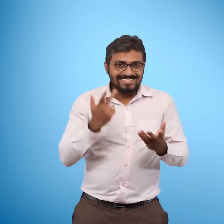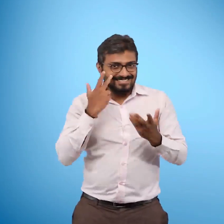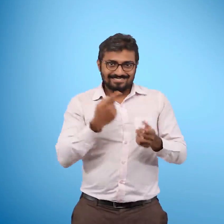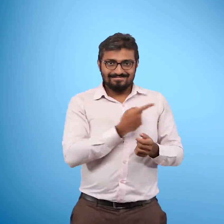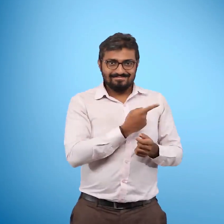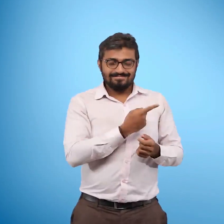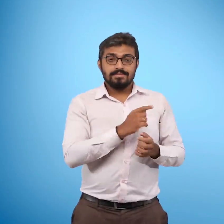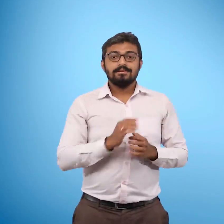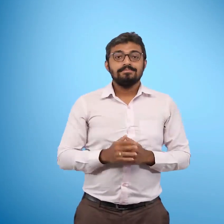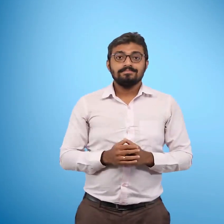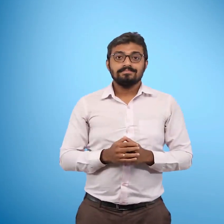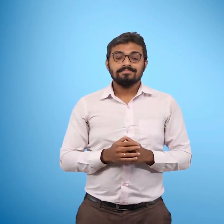bangles in different groups.